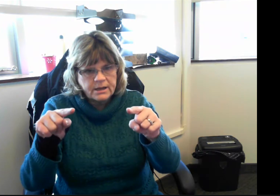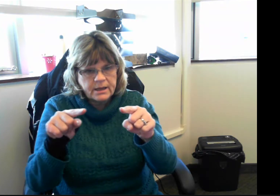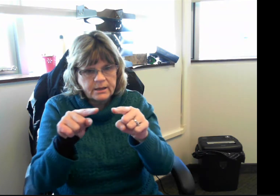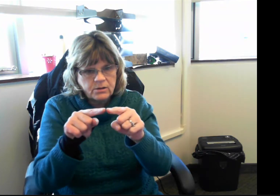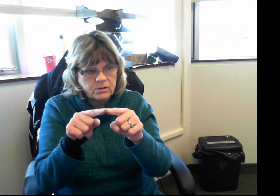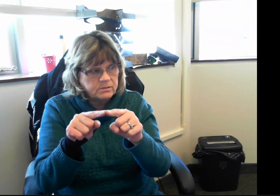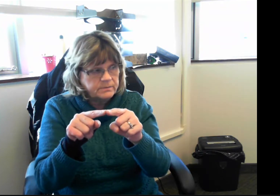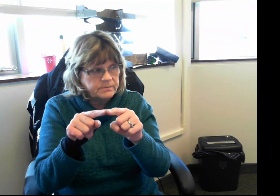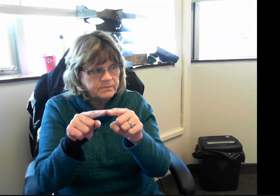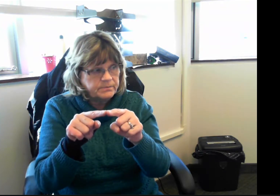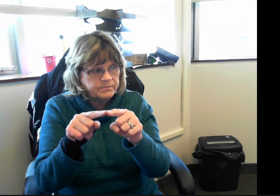triangle,